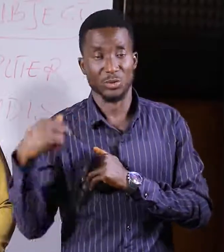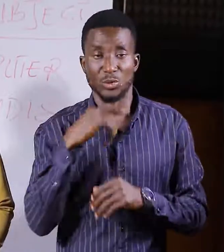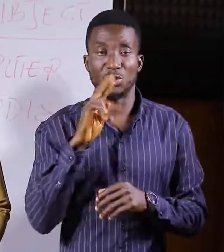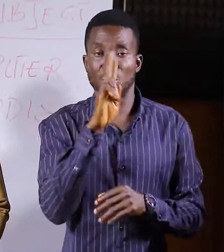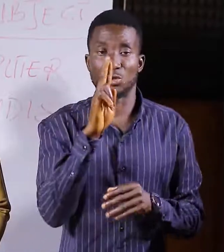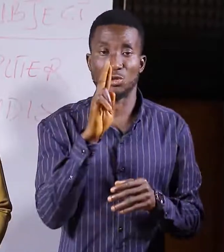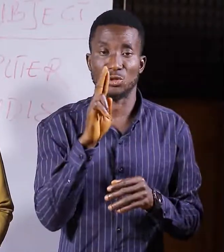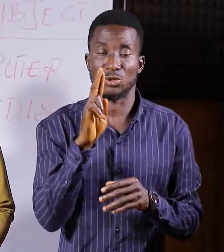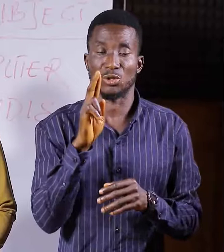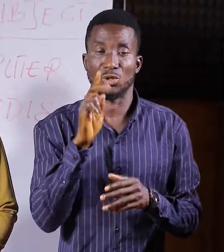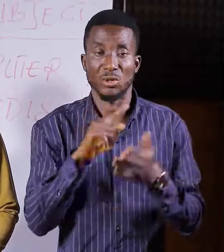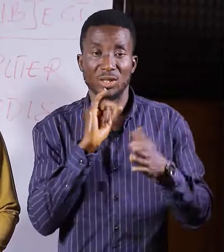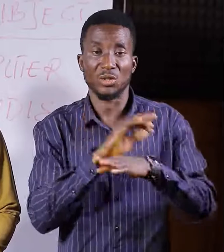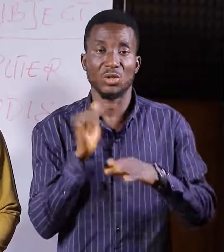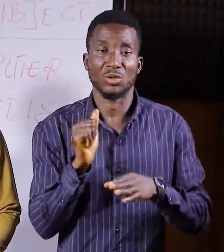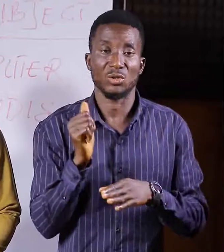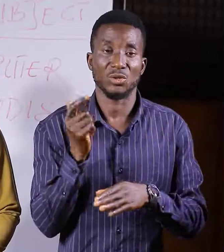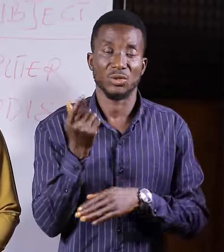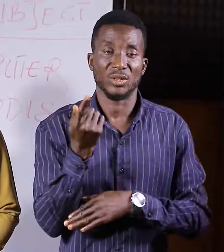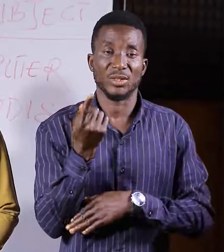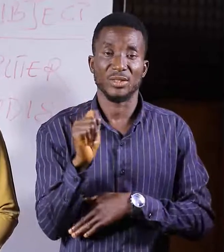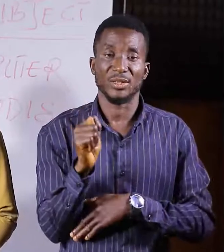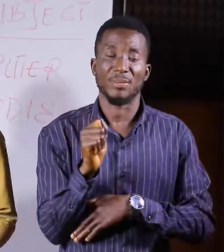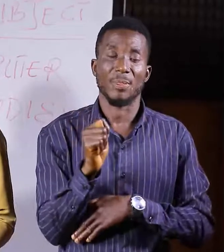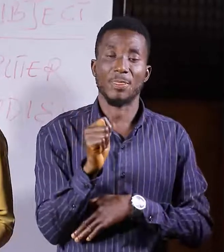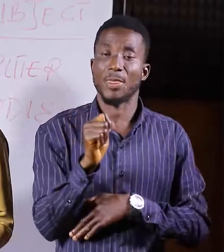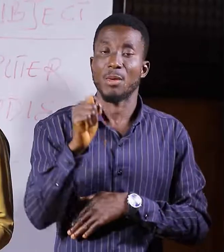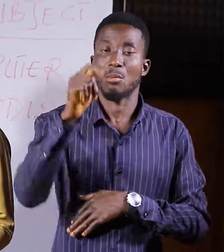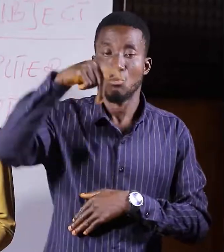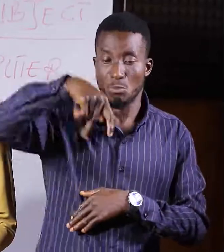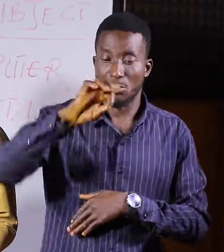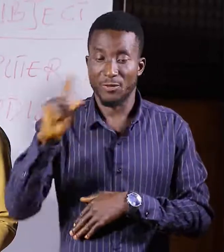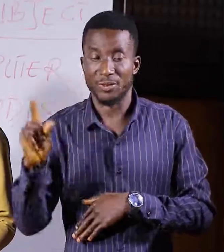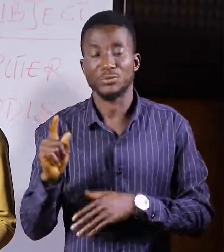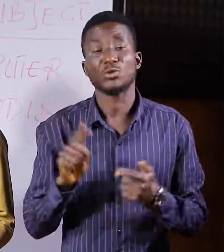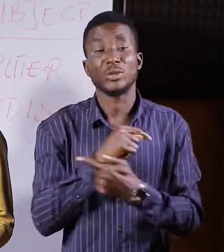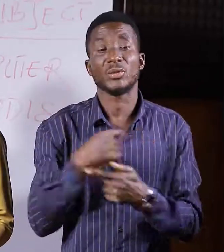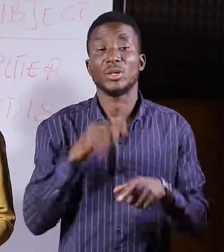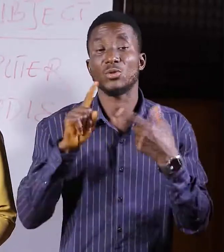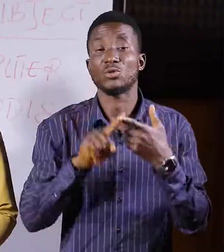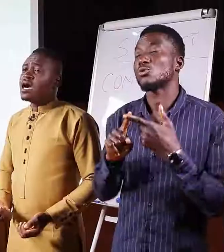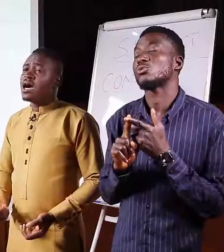bigger and larger work. Today we are going to be considering